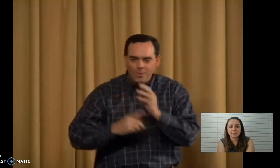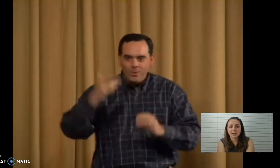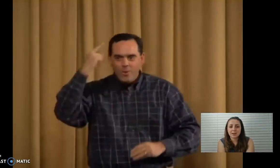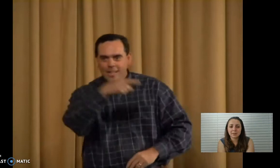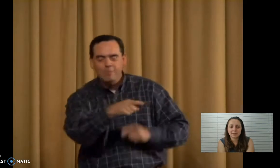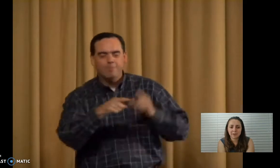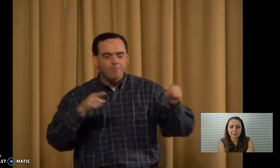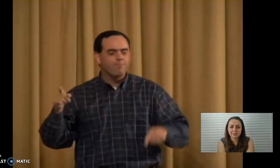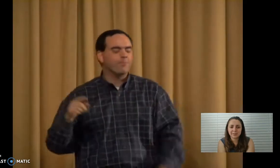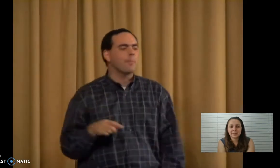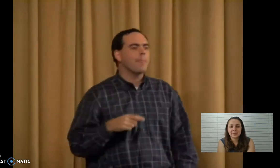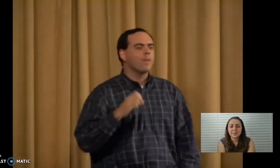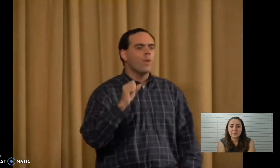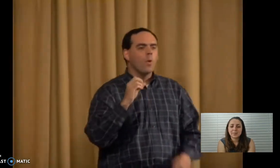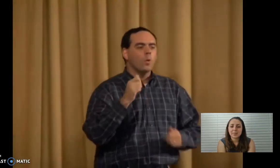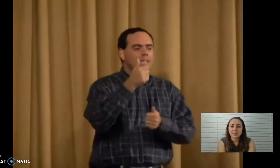You've definitely said it enough in our lives.